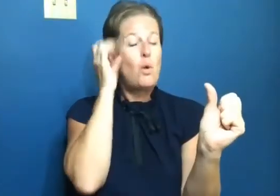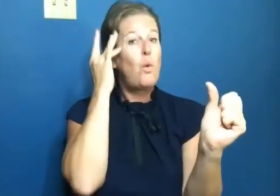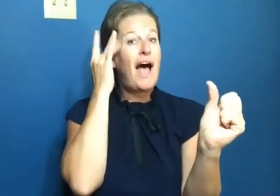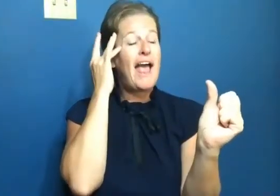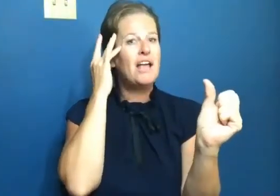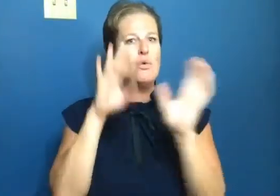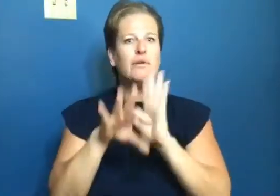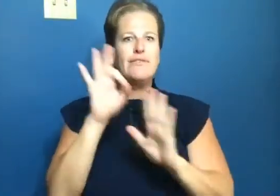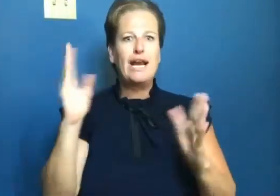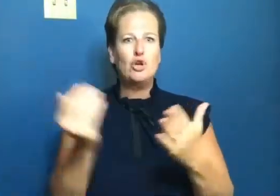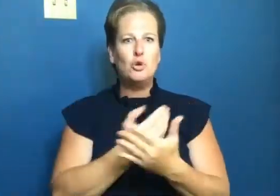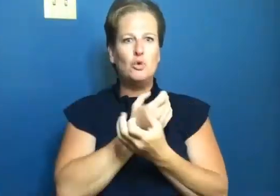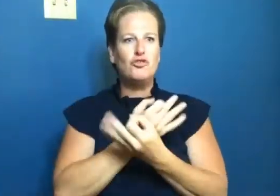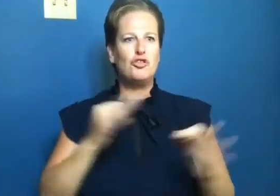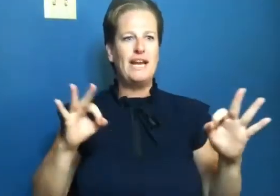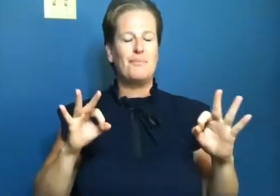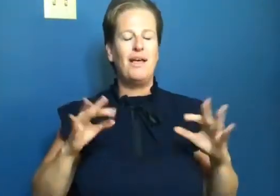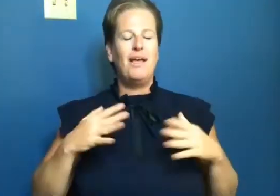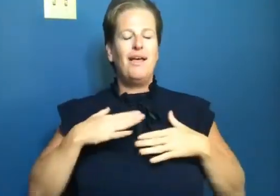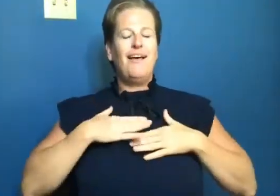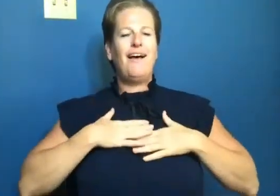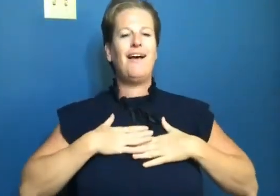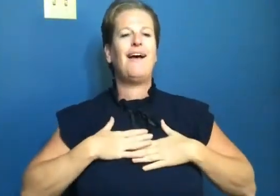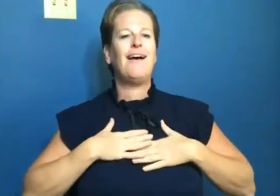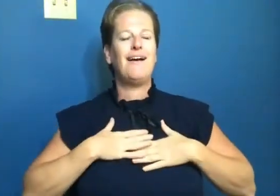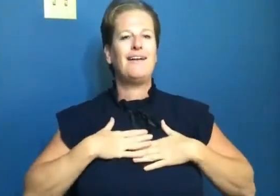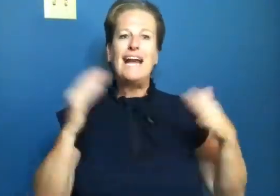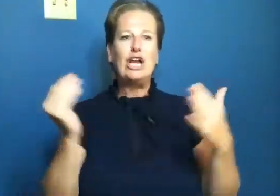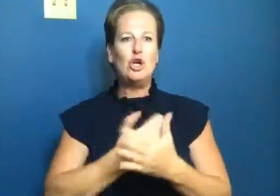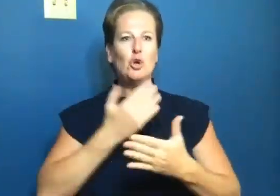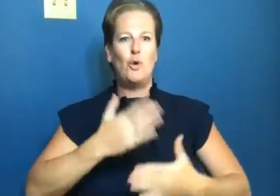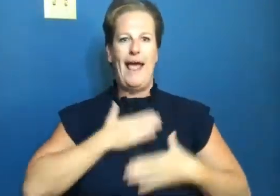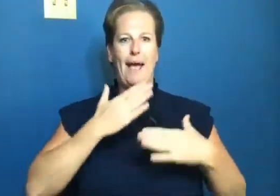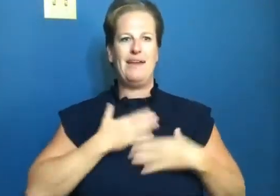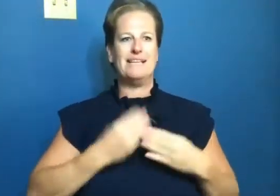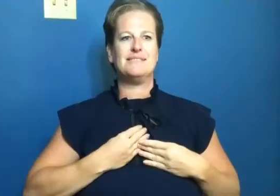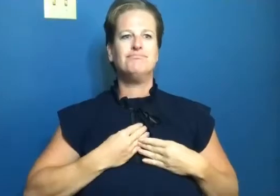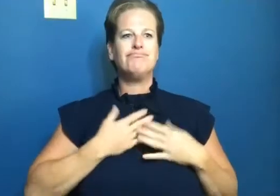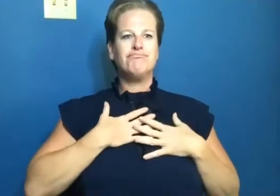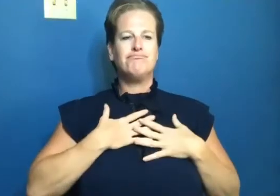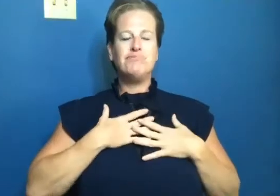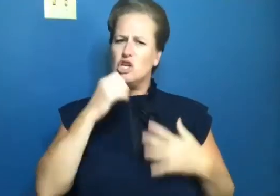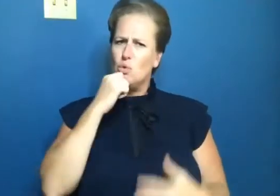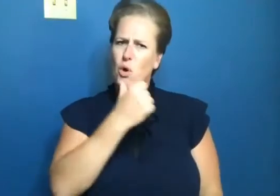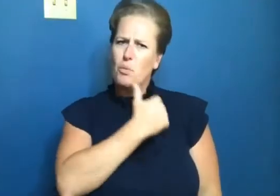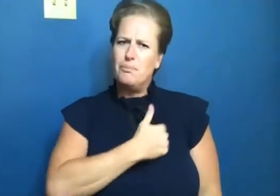freedom and a new happiness. We will not regret the past nor wish to shut the door on it. We